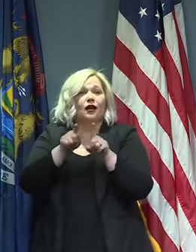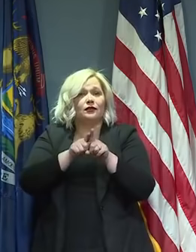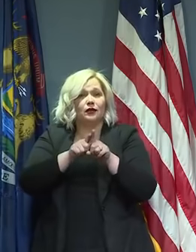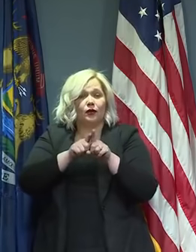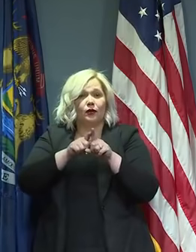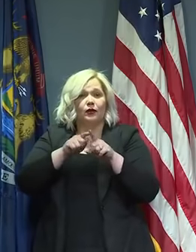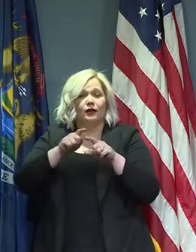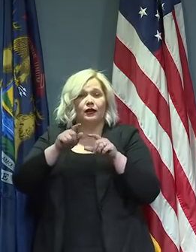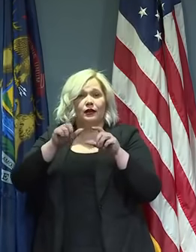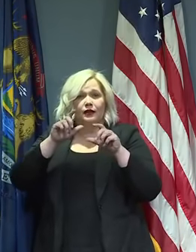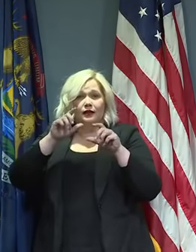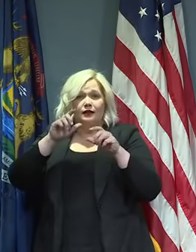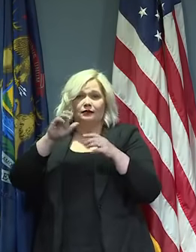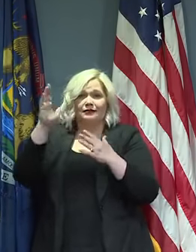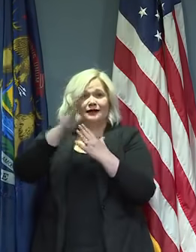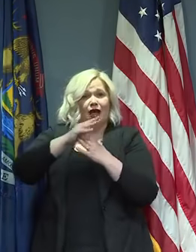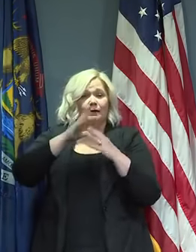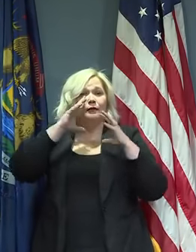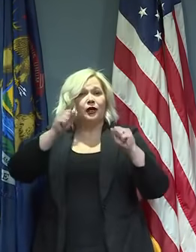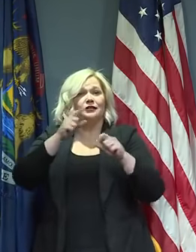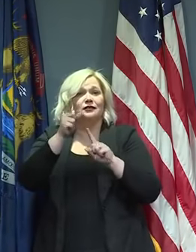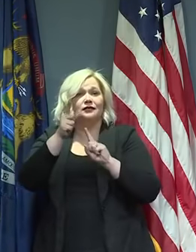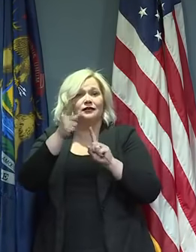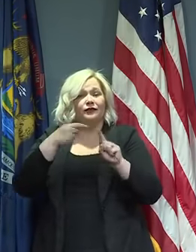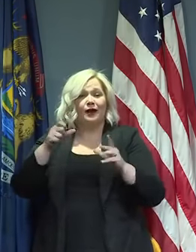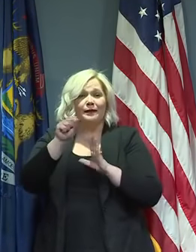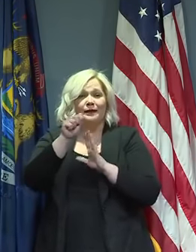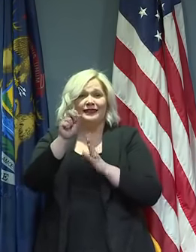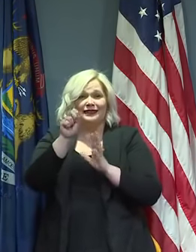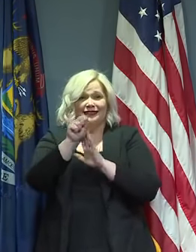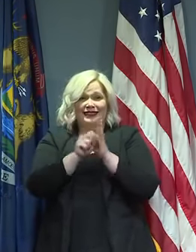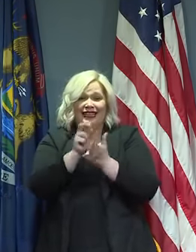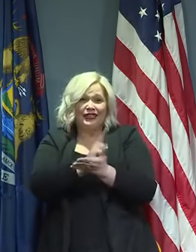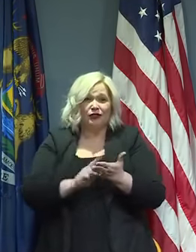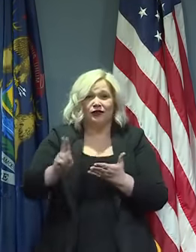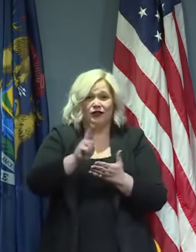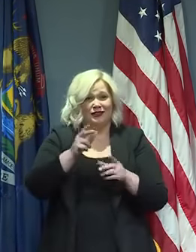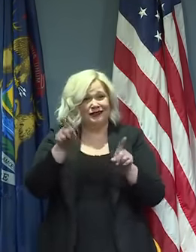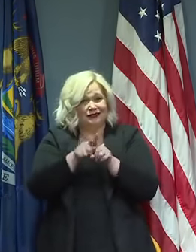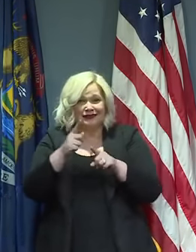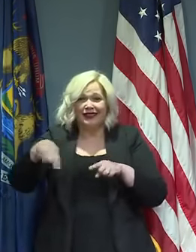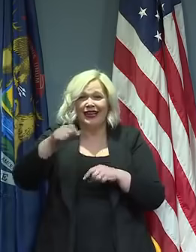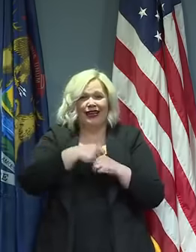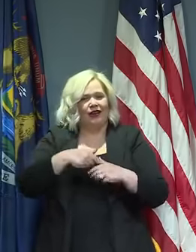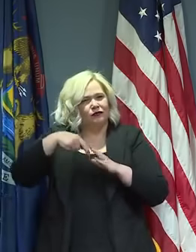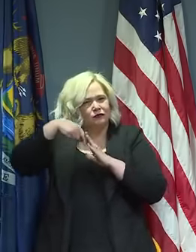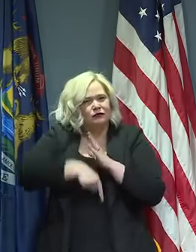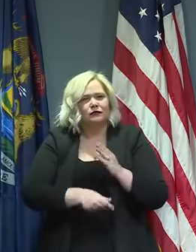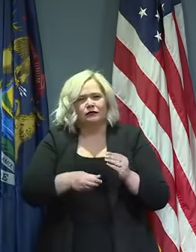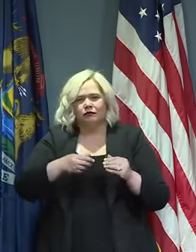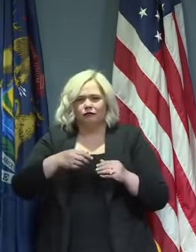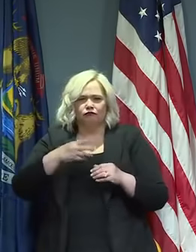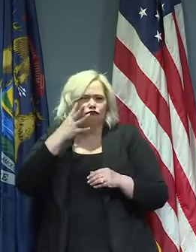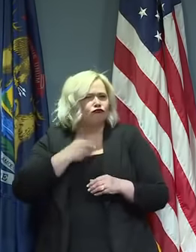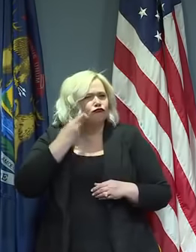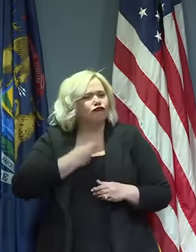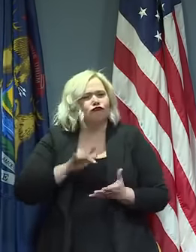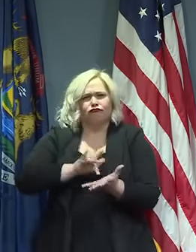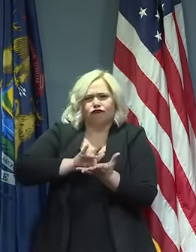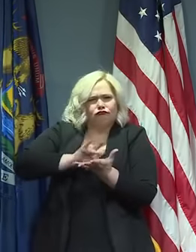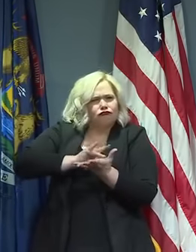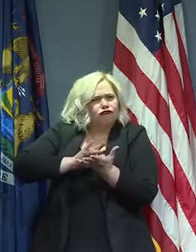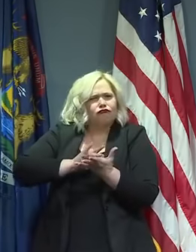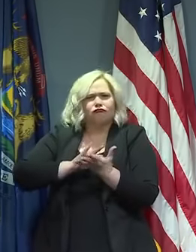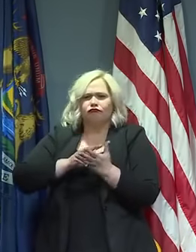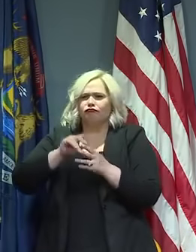four of the state's leading universities, who all, by the way, happen to have deep medical backgrounds and also oversee